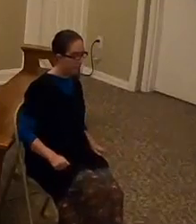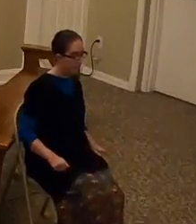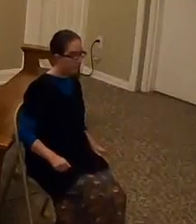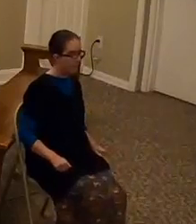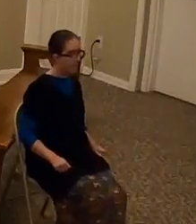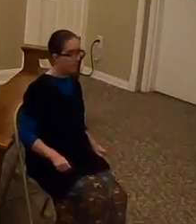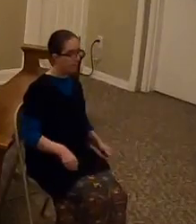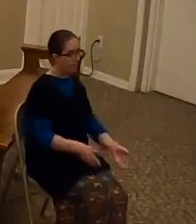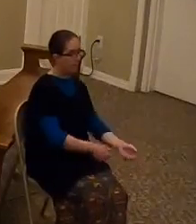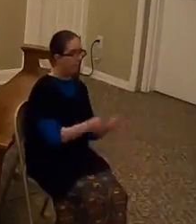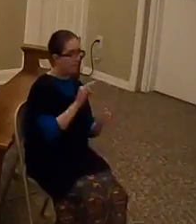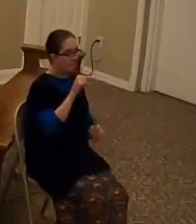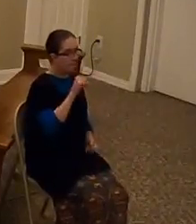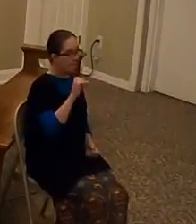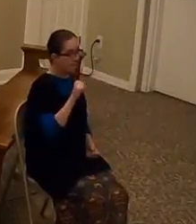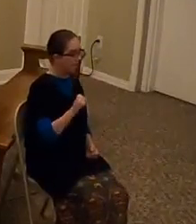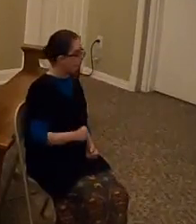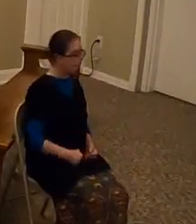Anybody ever pick figs?